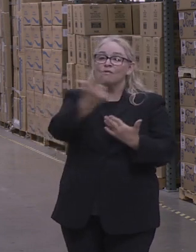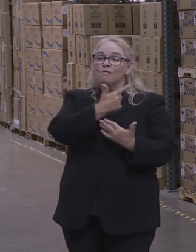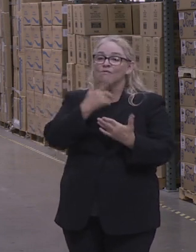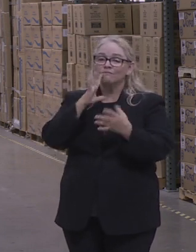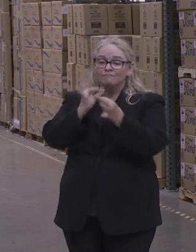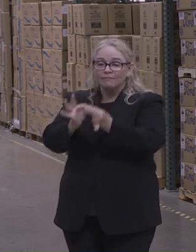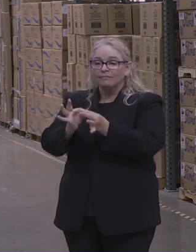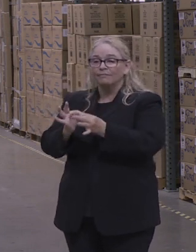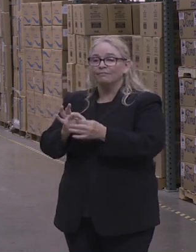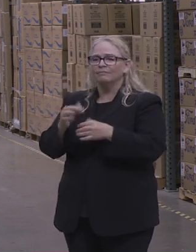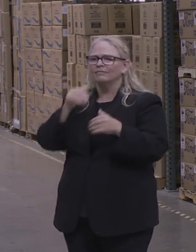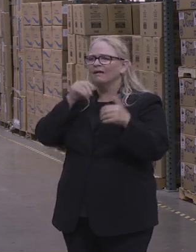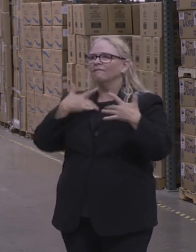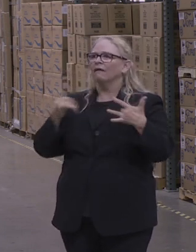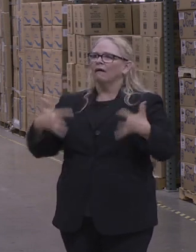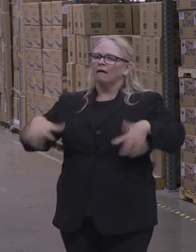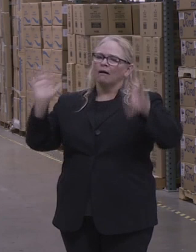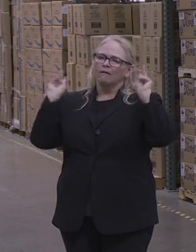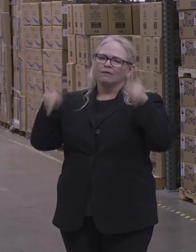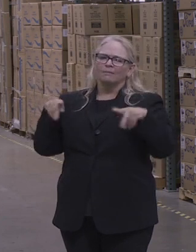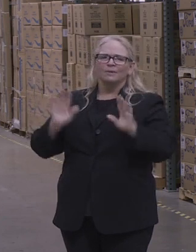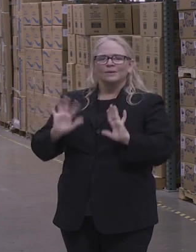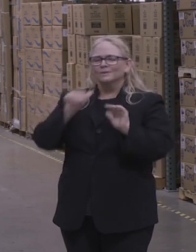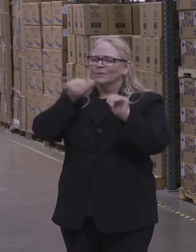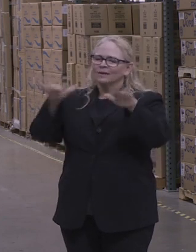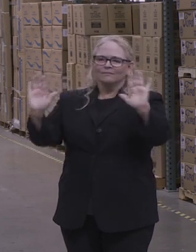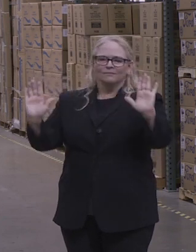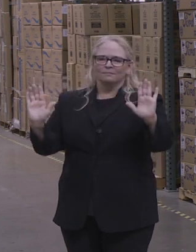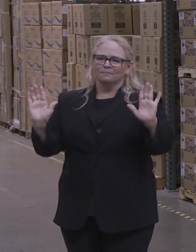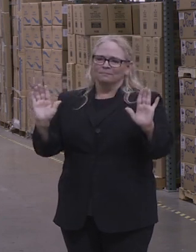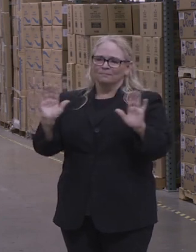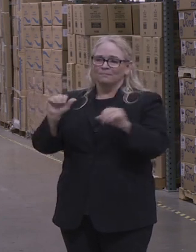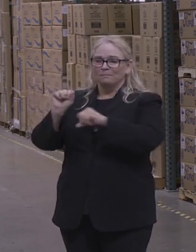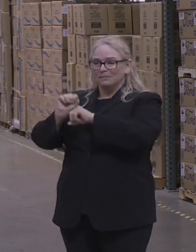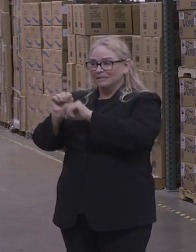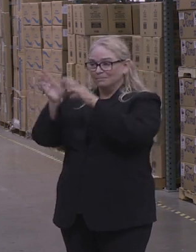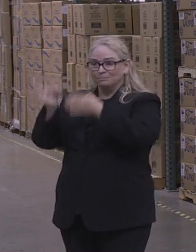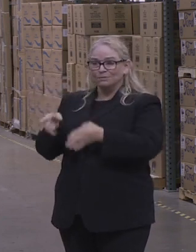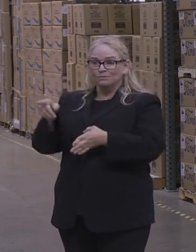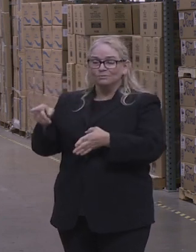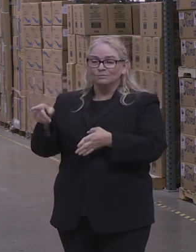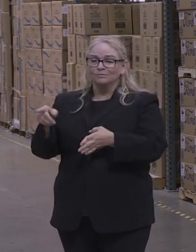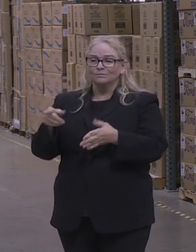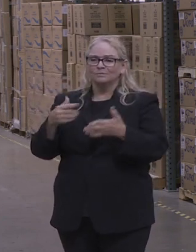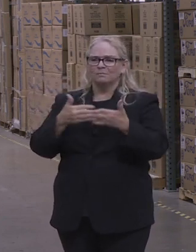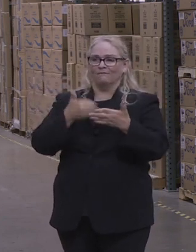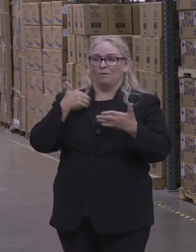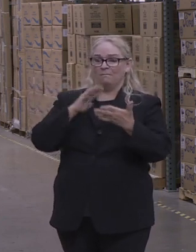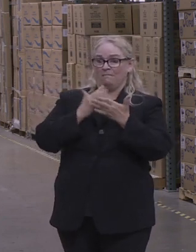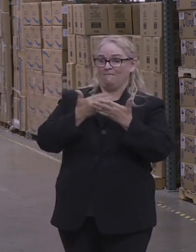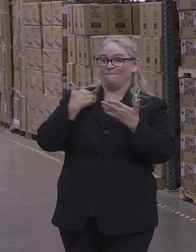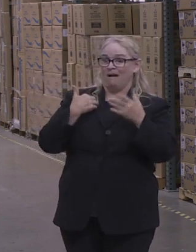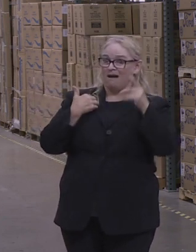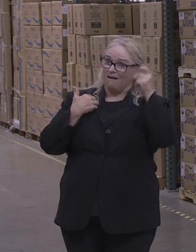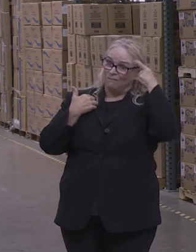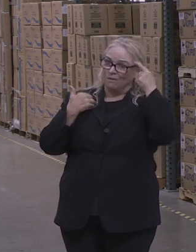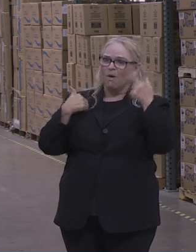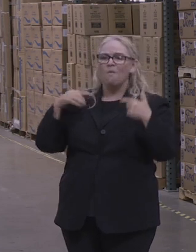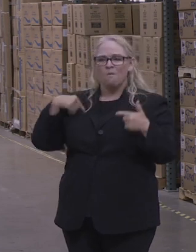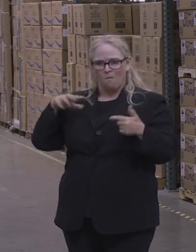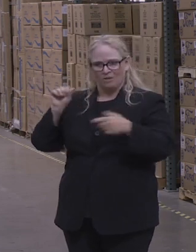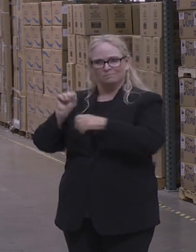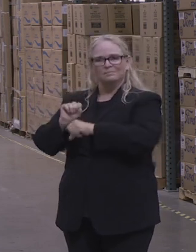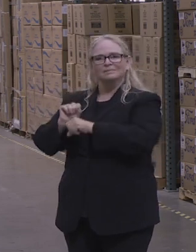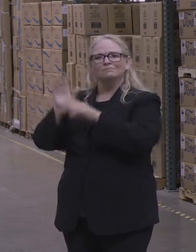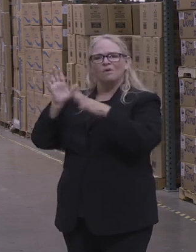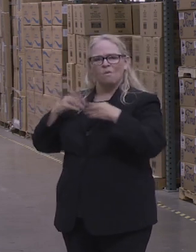just encourage you to keep the faith. As a small business person, before I got into politics, I have deep reverence for each and every one of